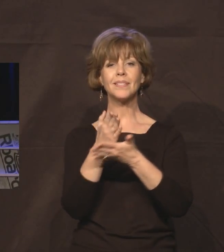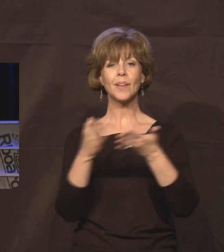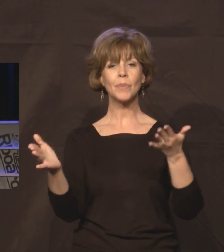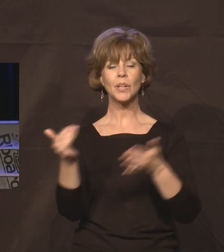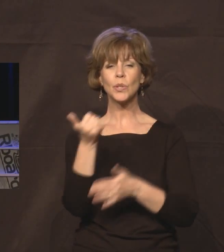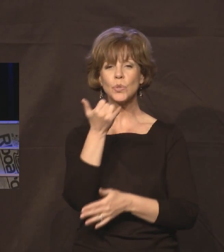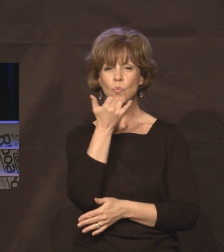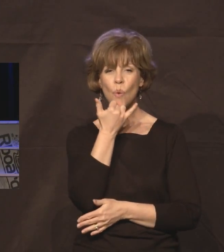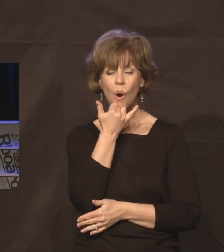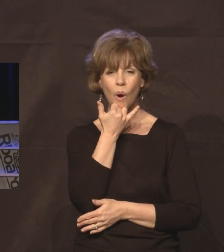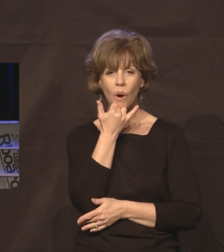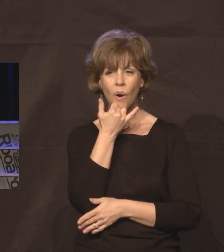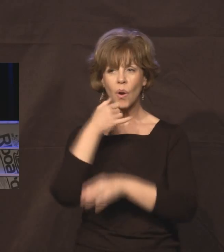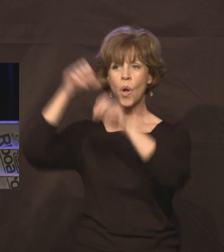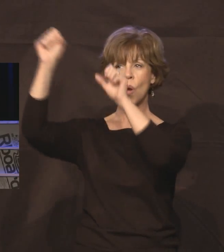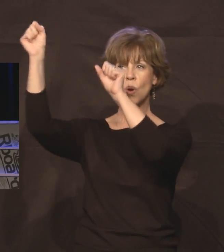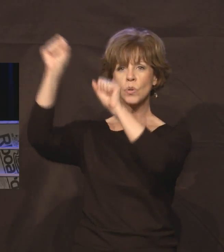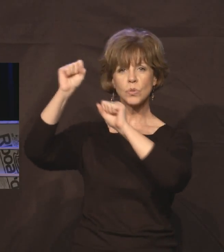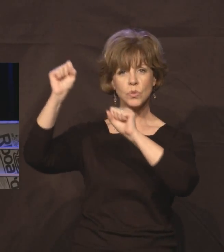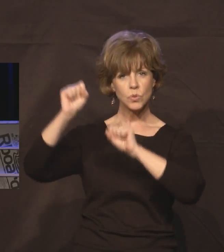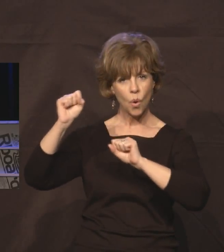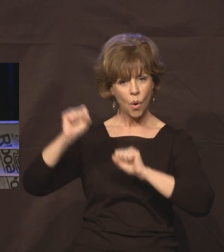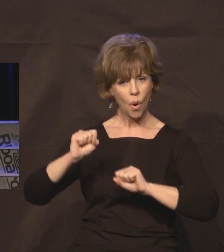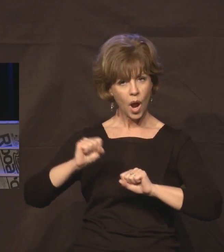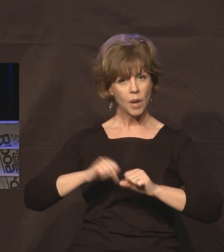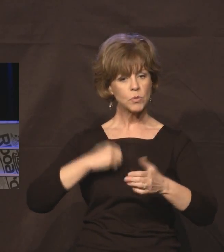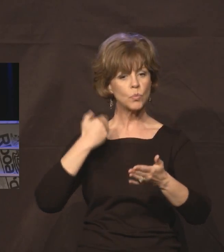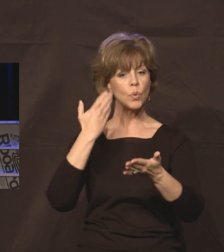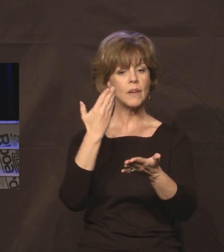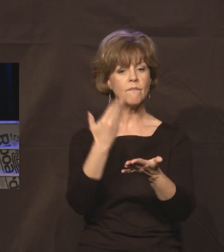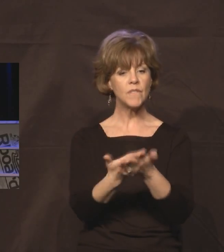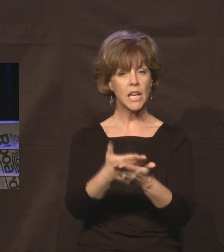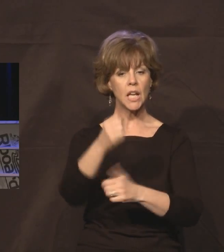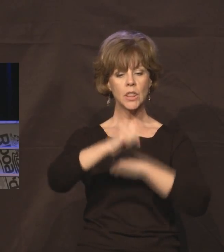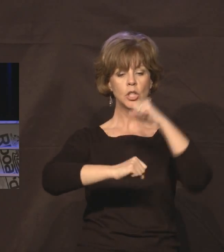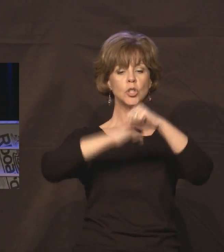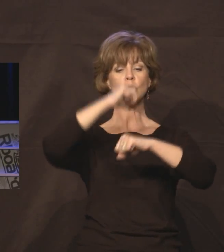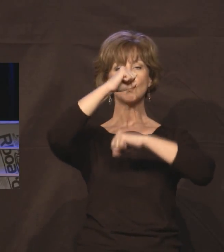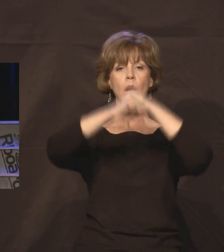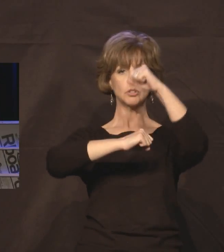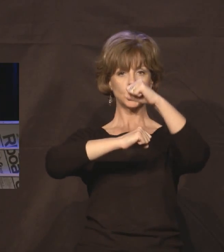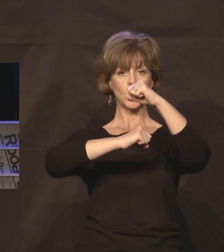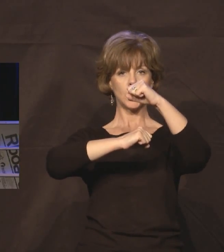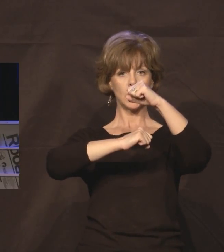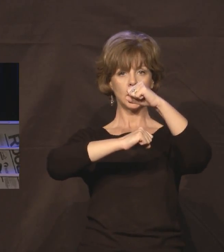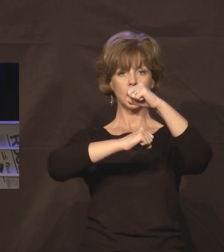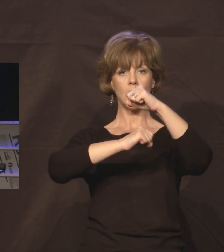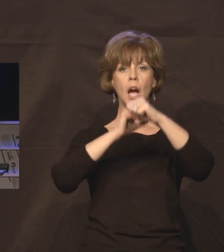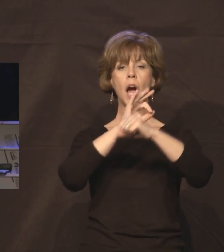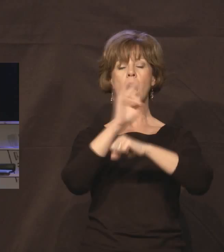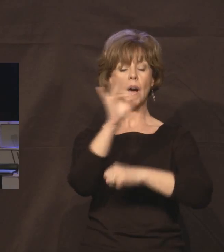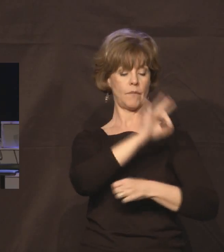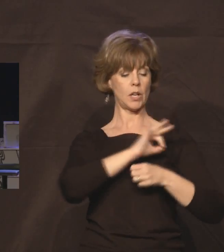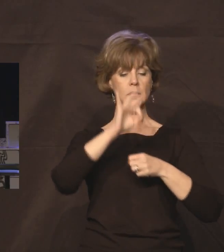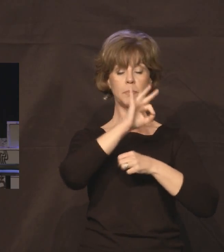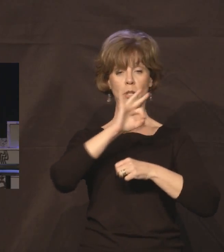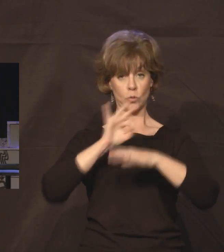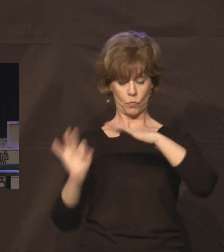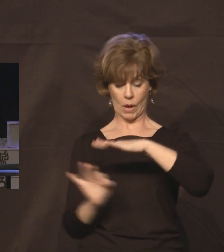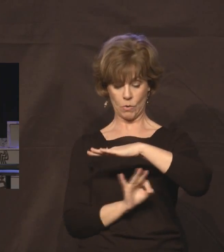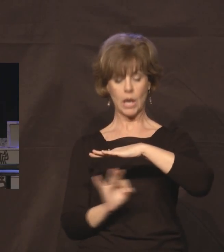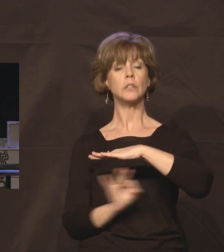See, storms have a way of revealing the structural integrity of our spiritual foundation. It reveals